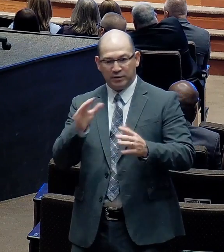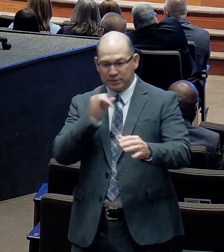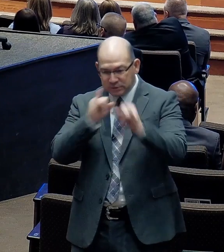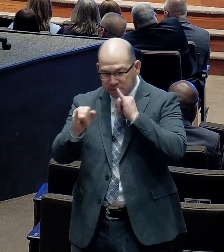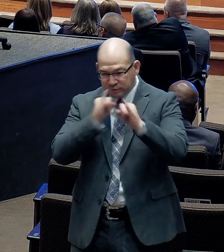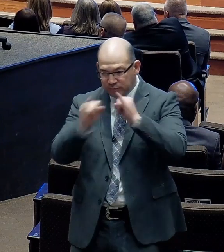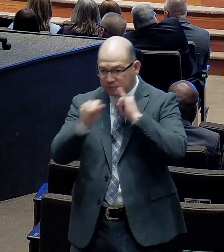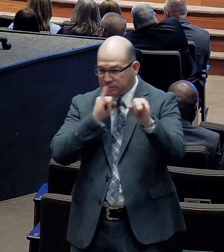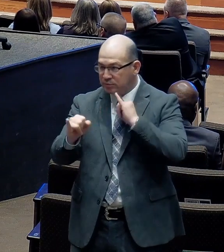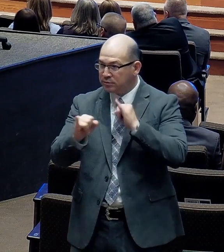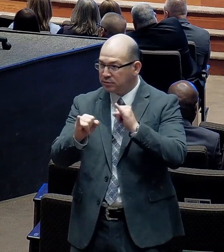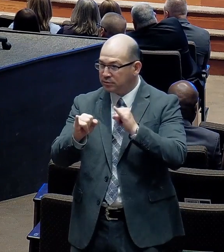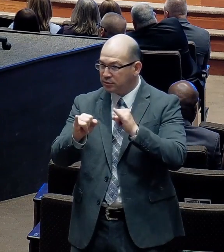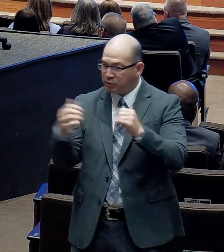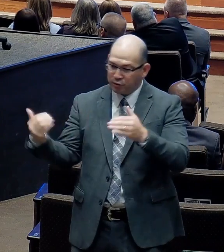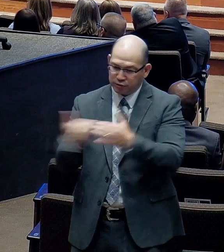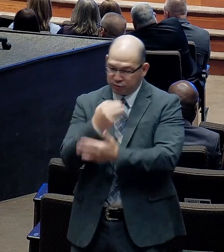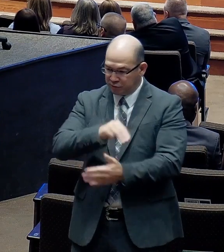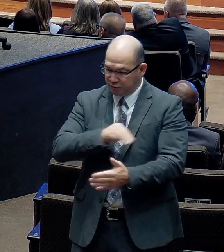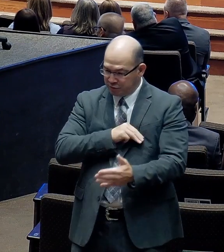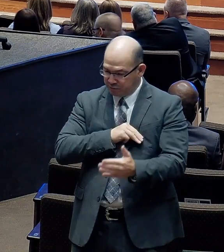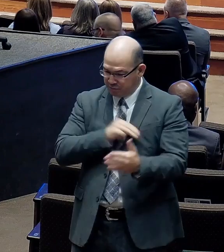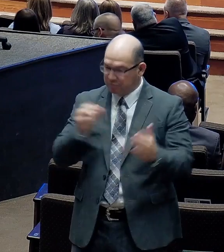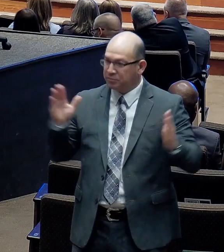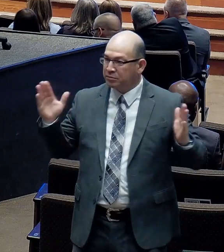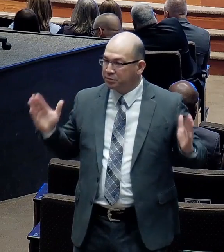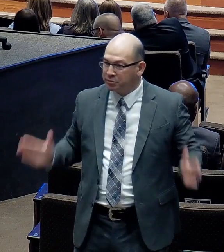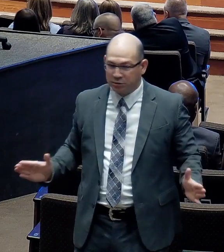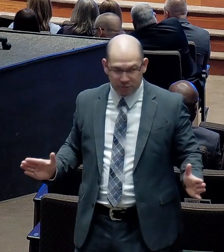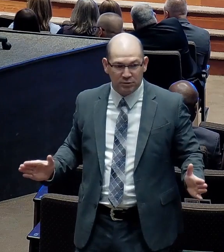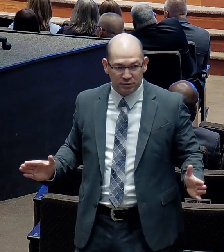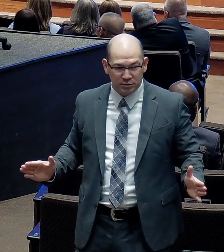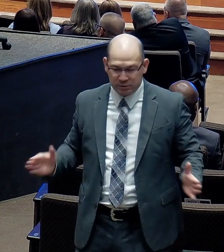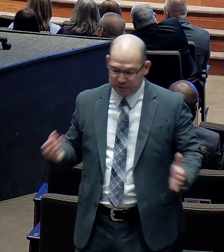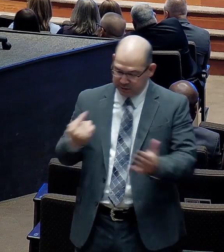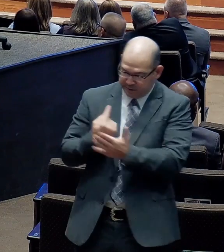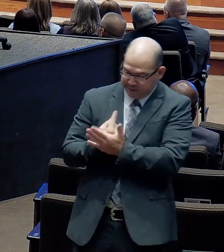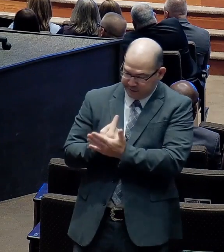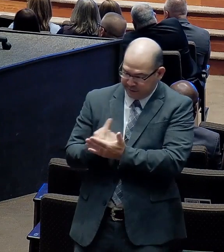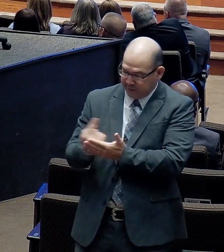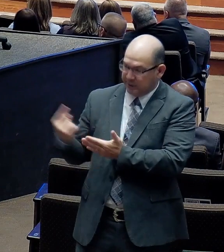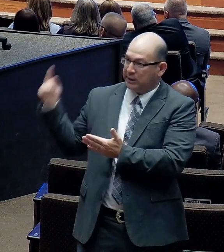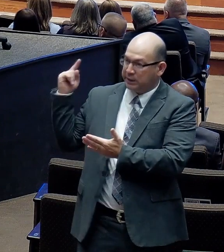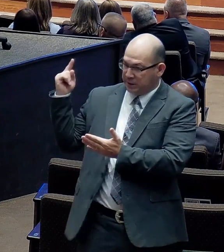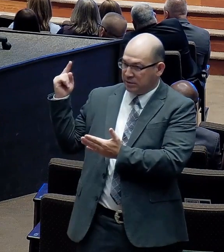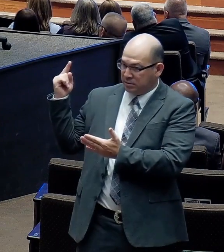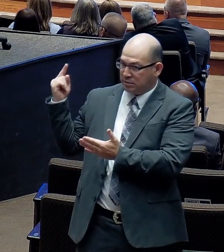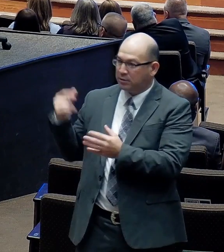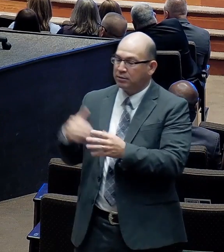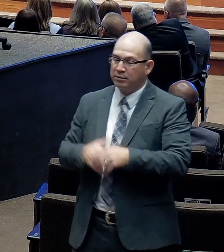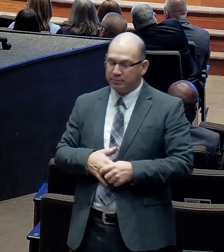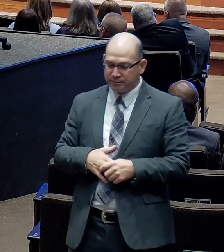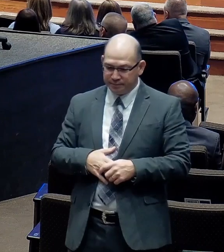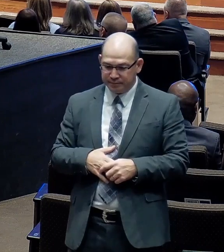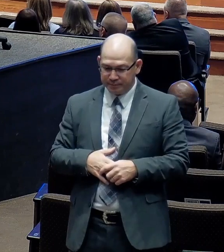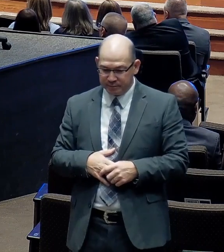Saturday of. This week. Last week now. guess. Today is the first day. Of this week. And there were 14.